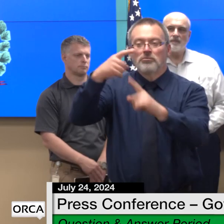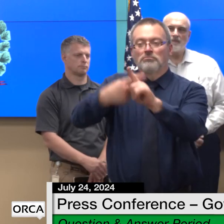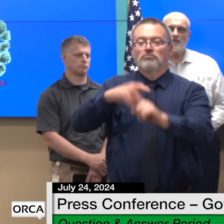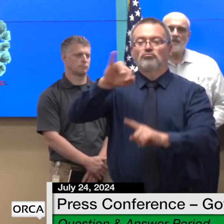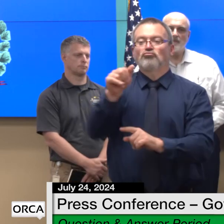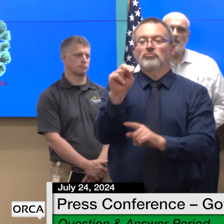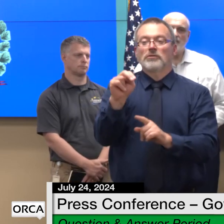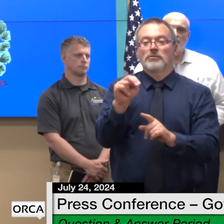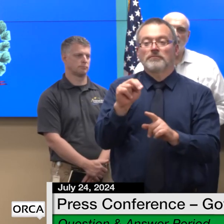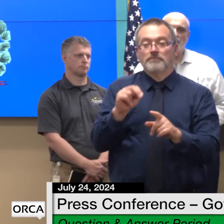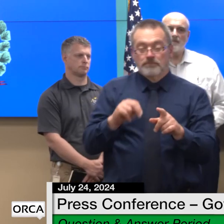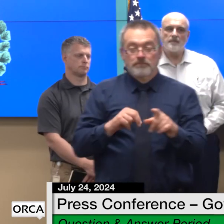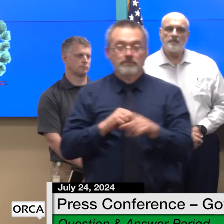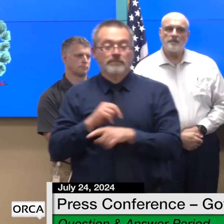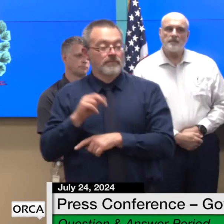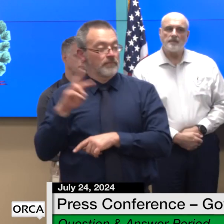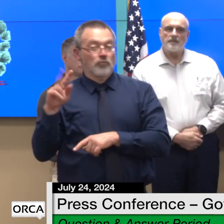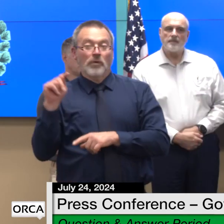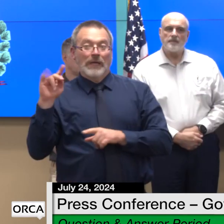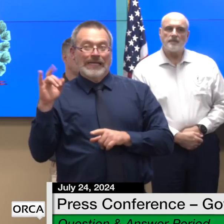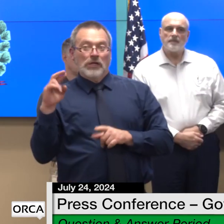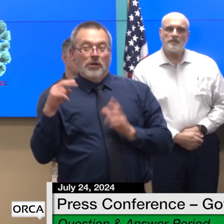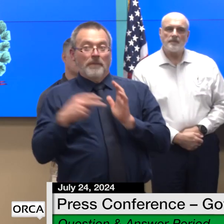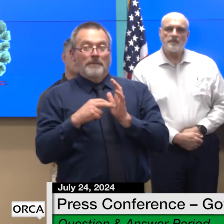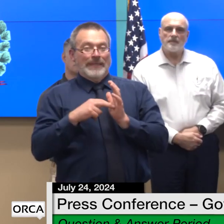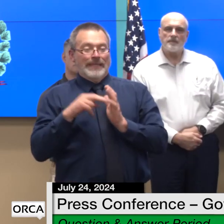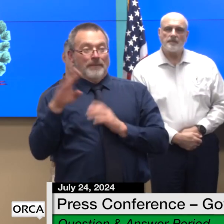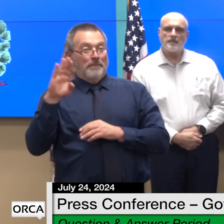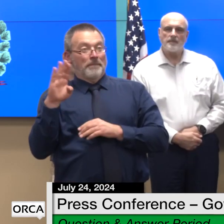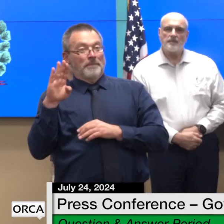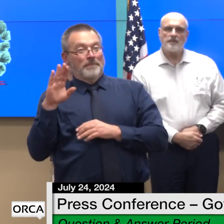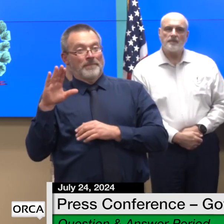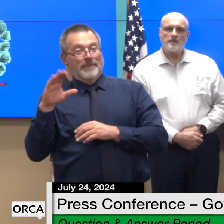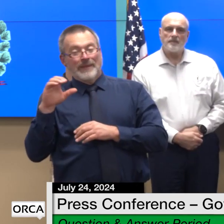BAA to possibly.